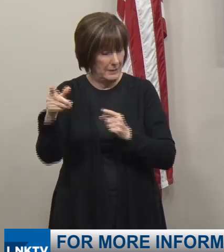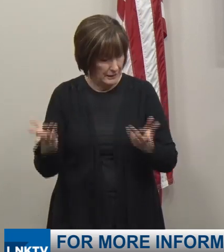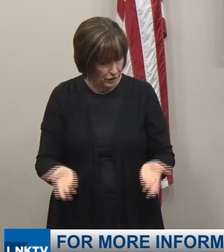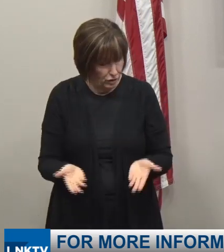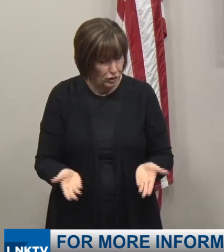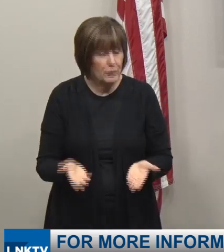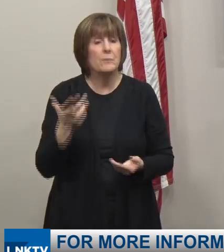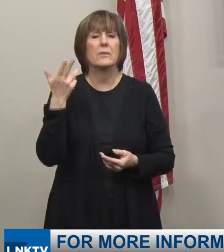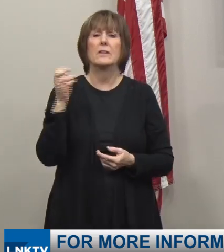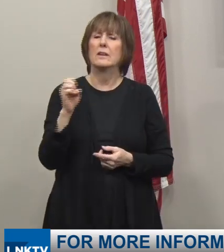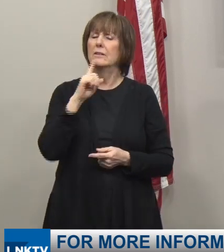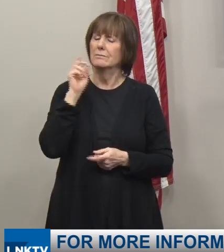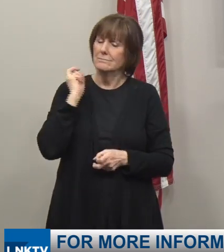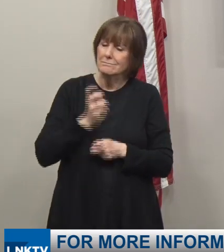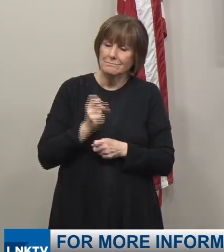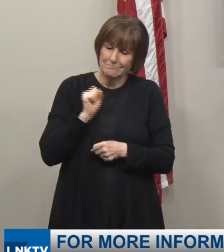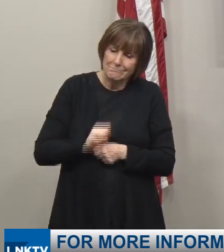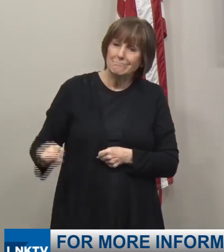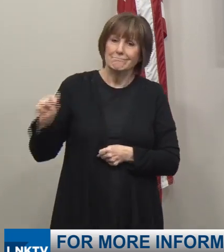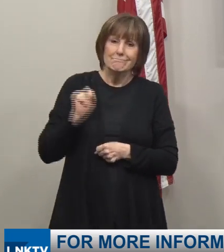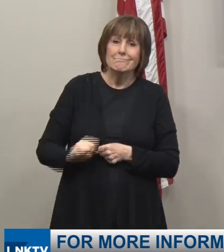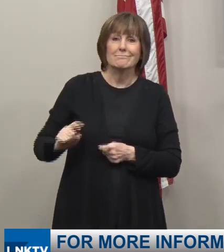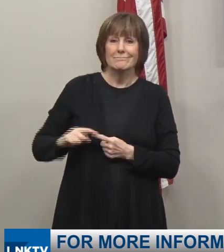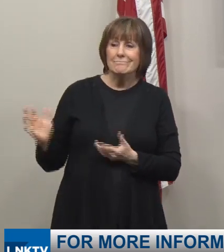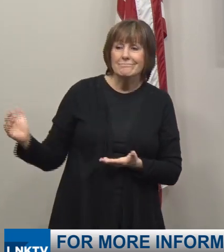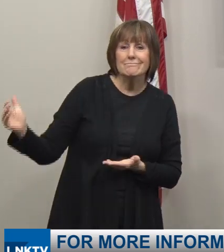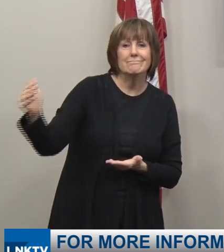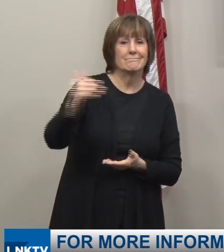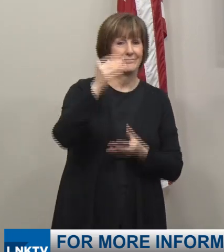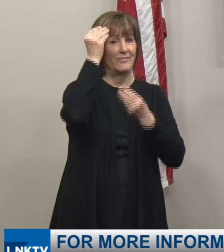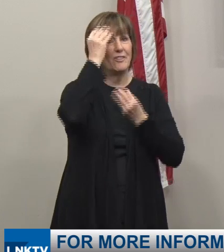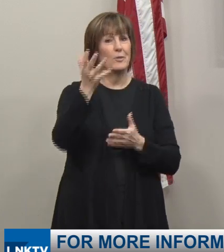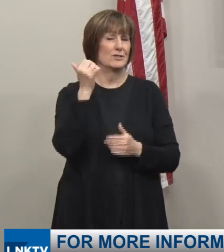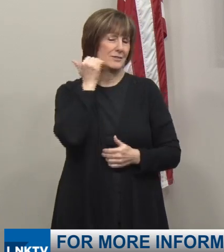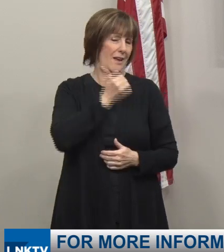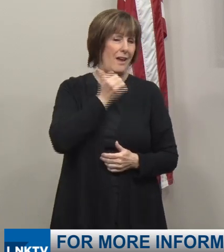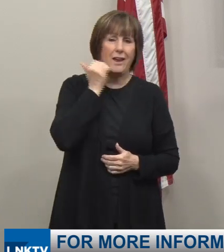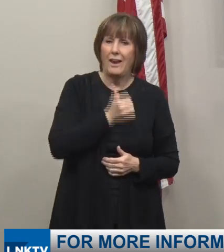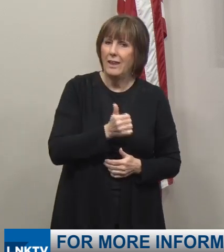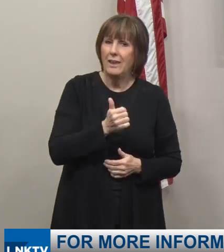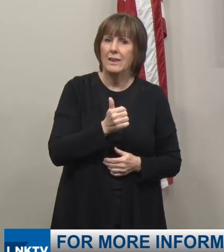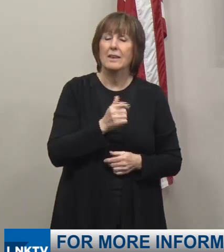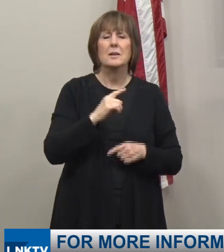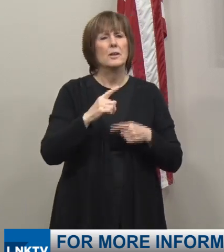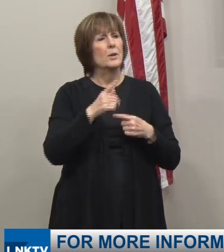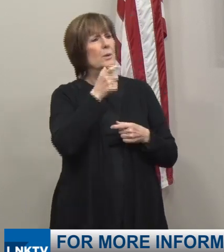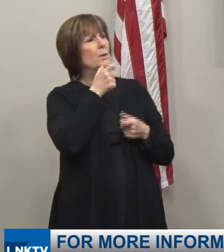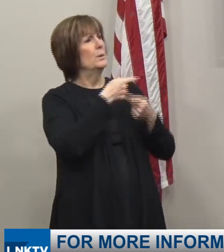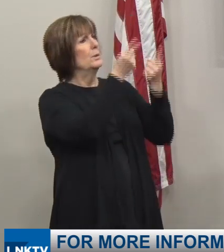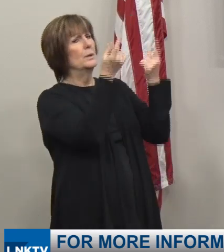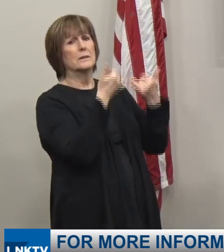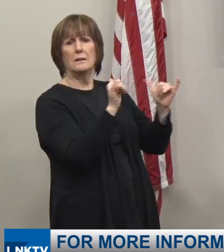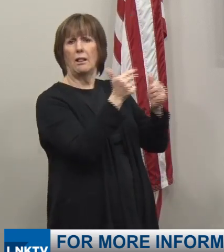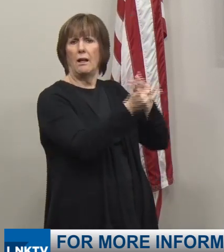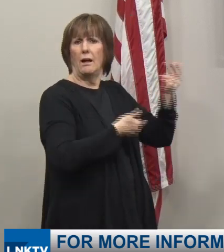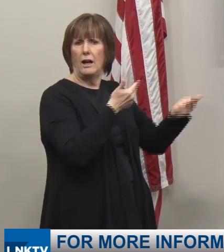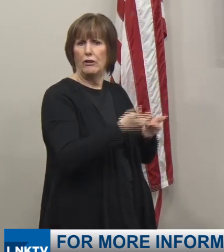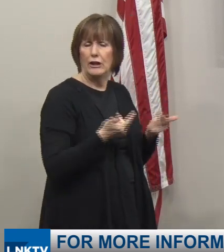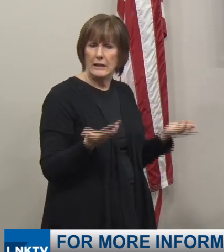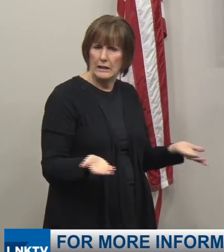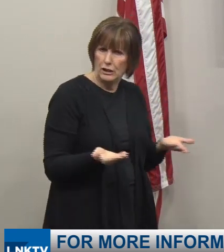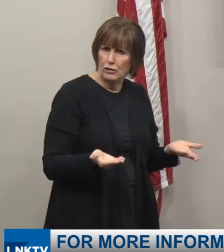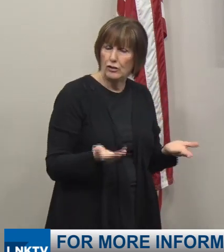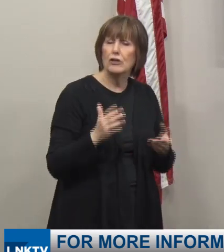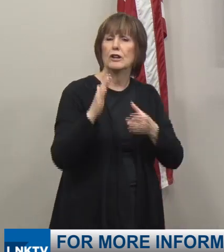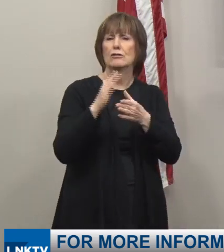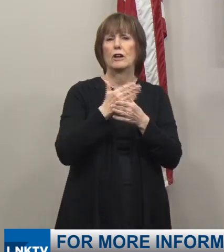here. He has been hard at work gathering information on a daily basis about who is still hiring in Lincoln, and he's